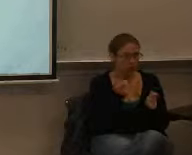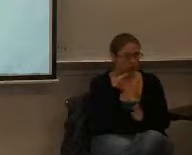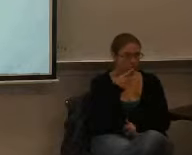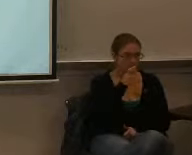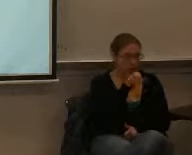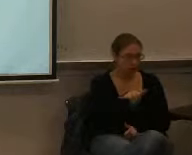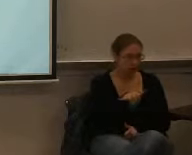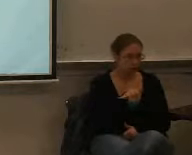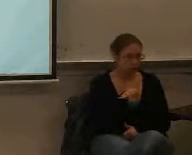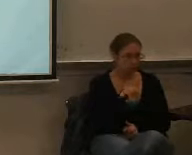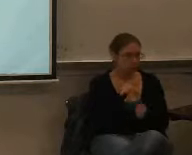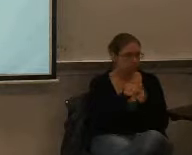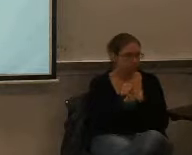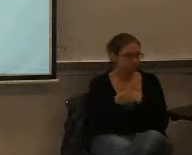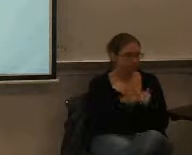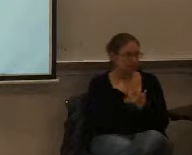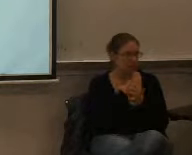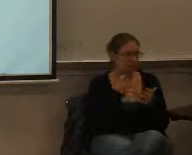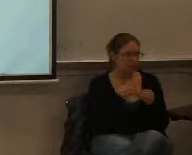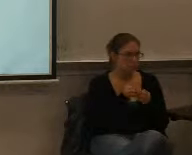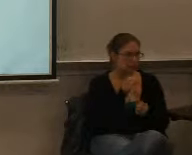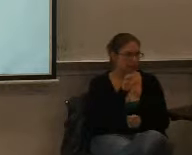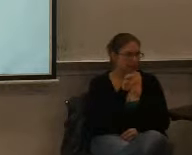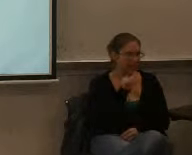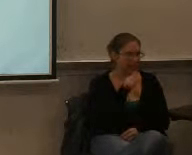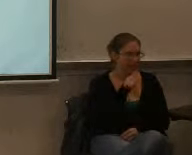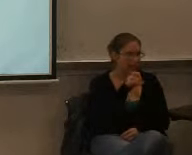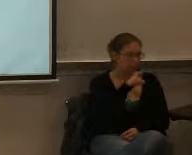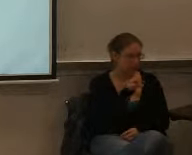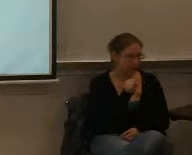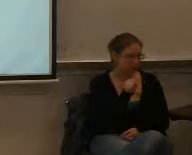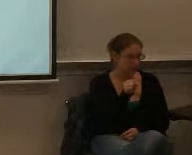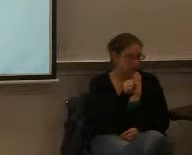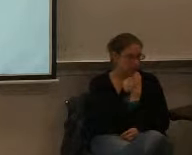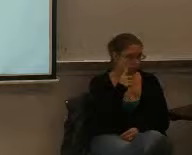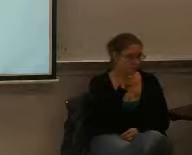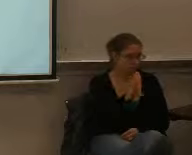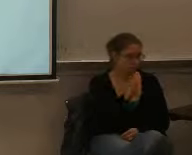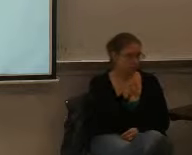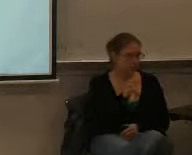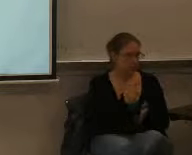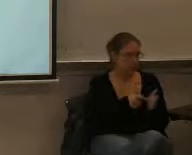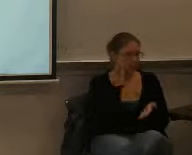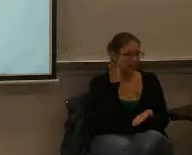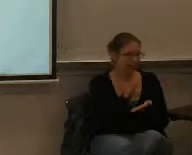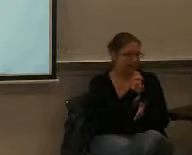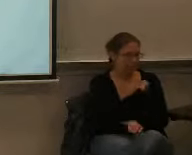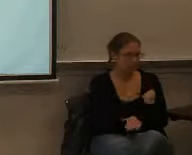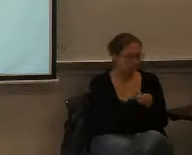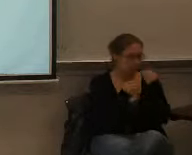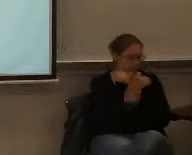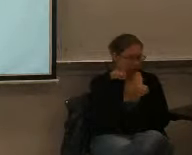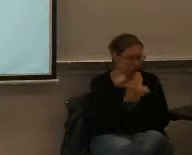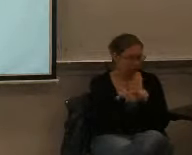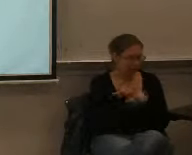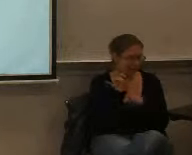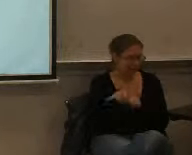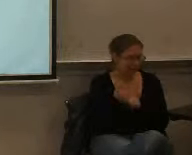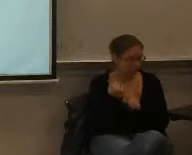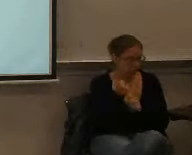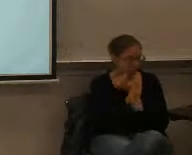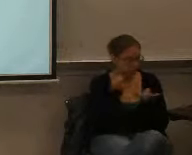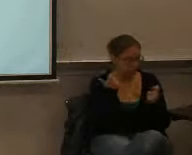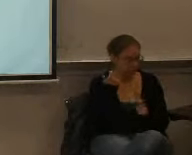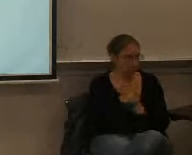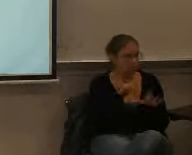prey, in this case, has a lot more caloric value. It takes a lot less energy to eat if you can get it, so you pick out